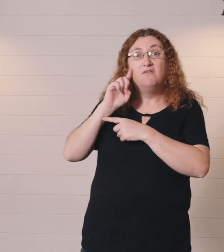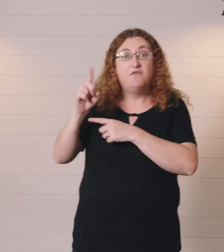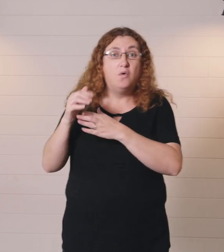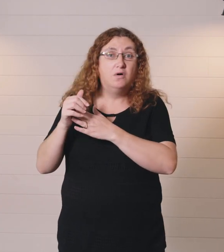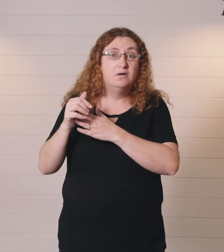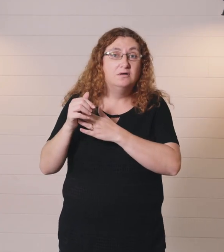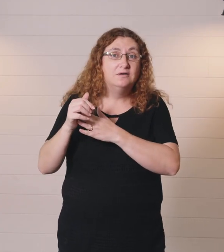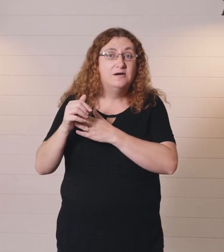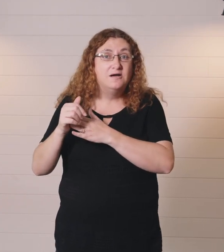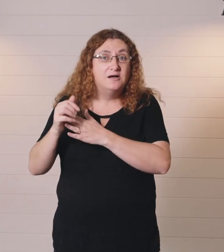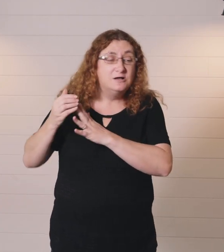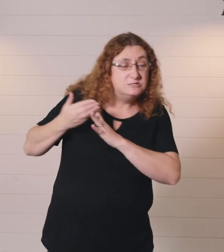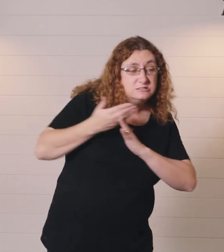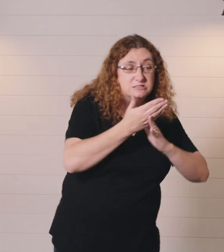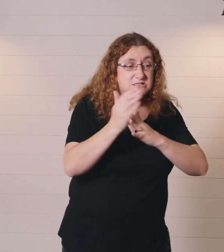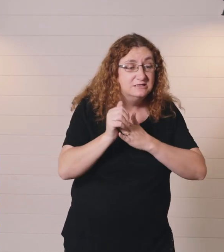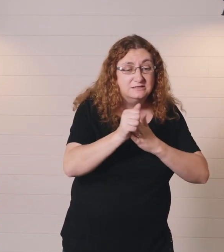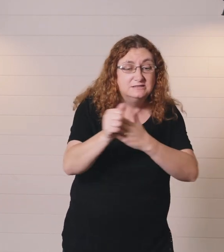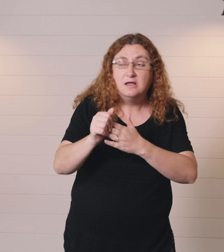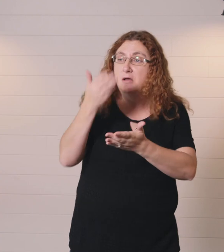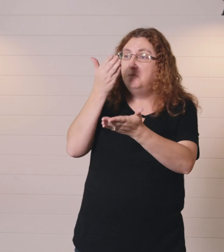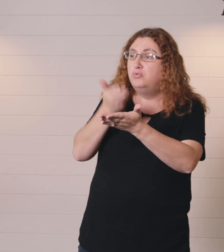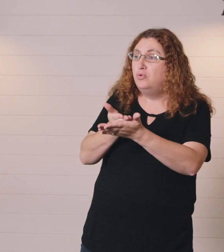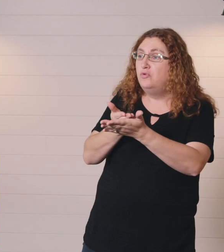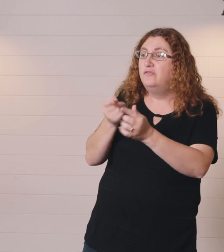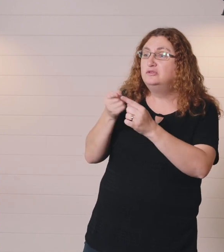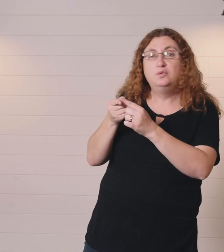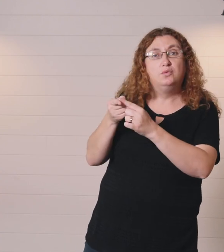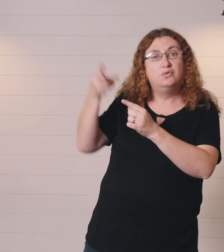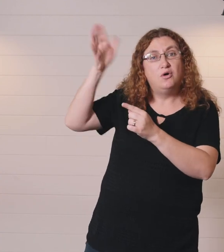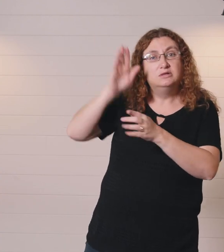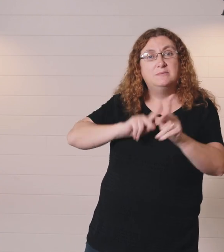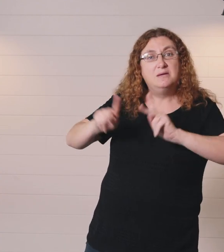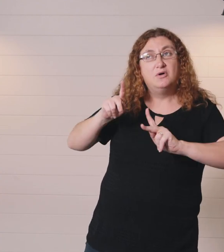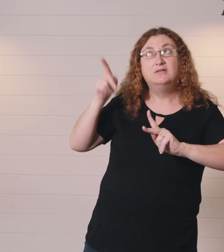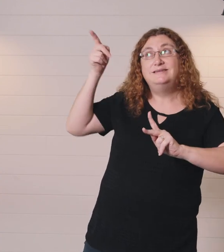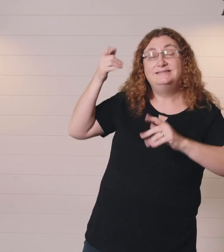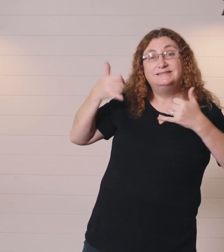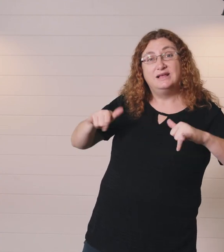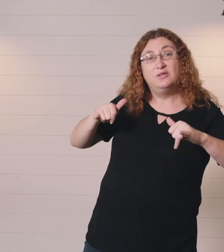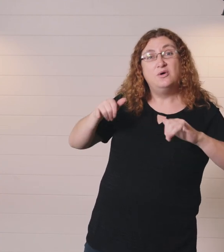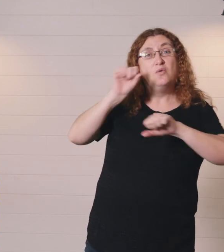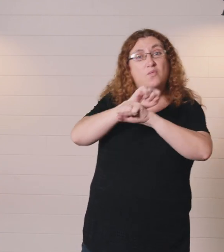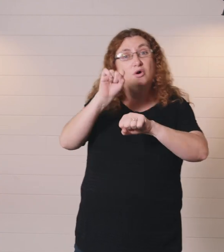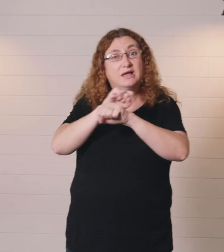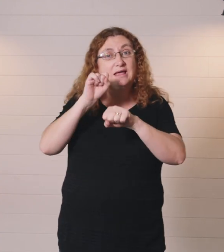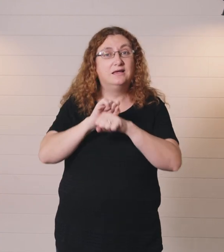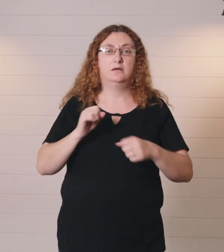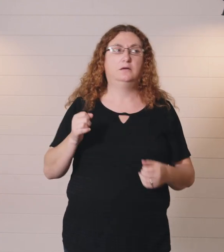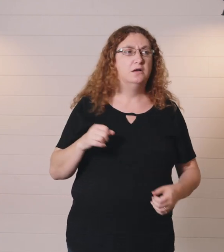to direct the streams of providence to prove to his people that he is still at work. While he may seem